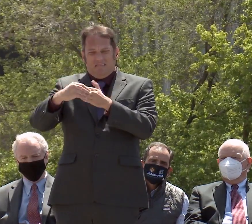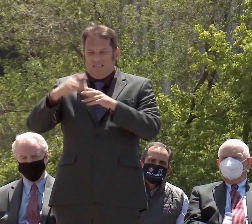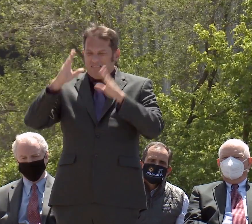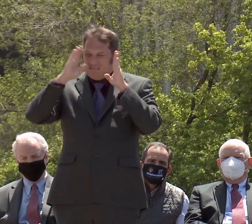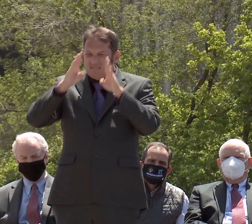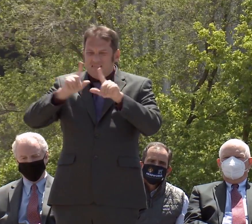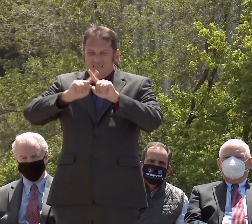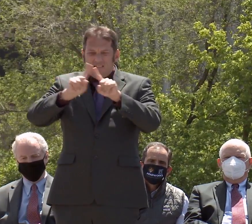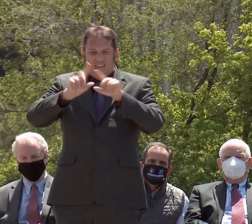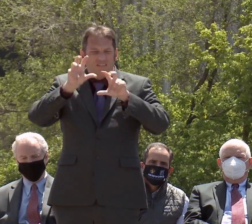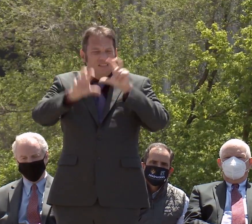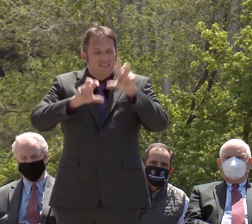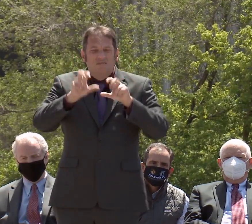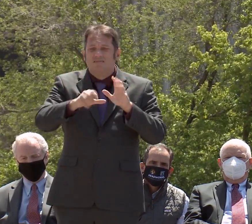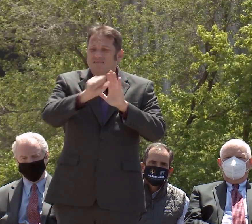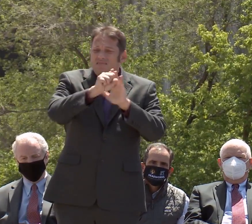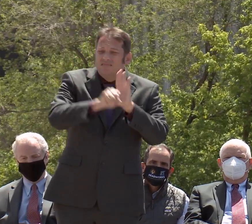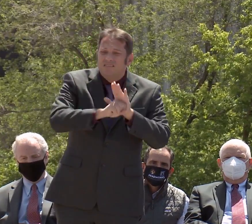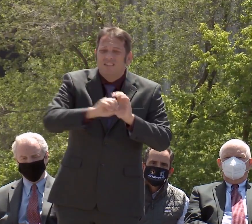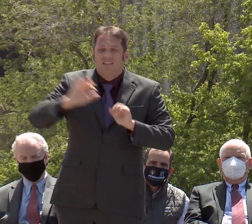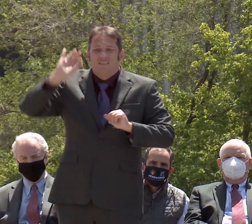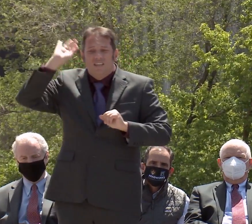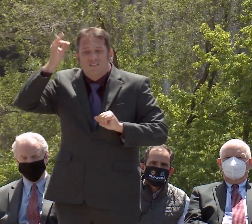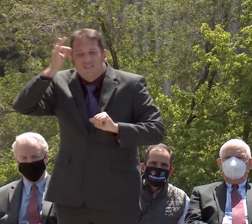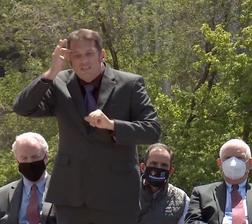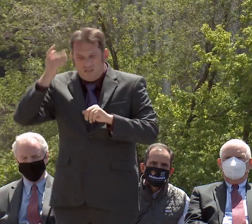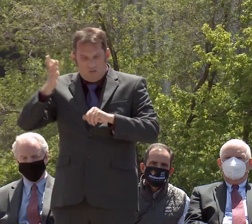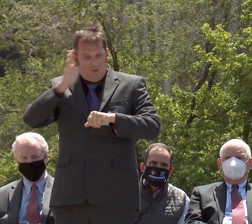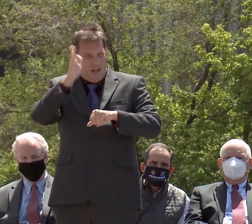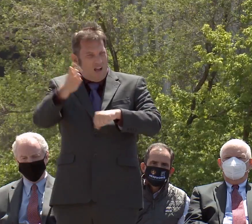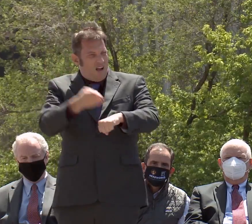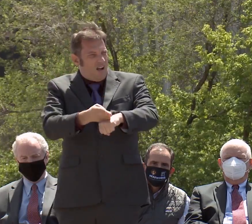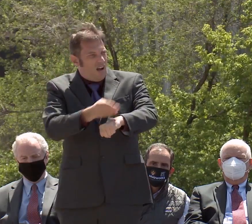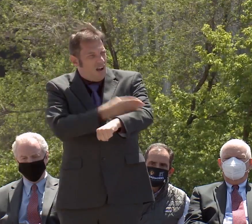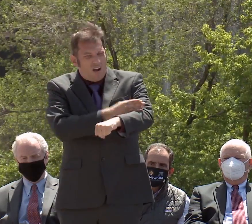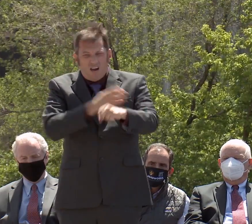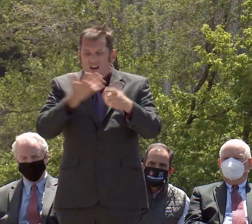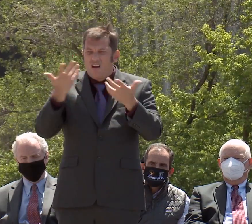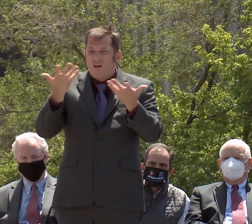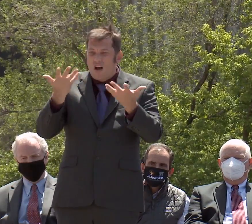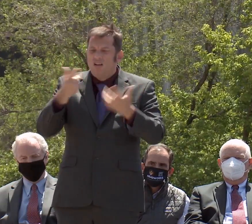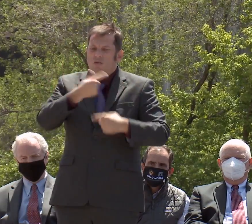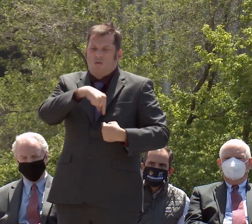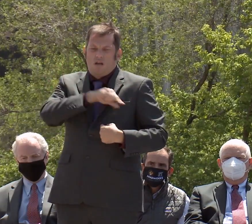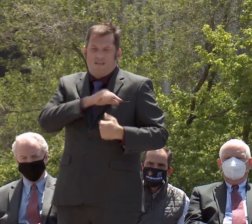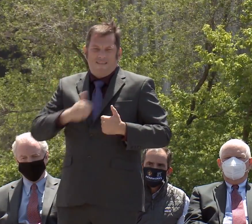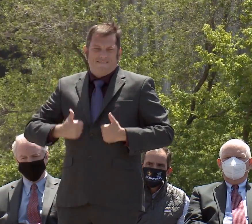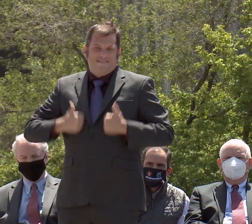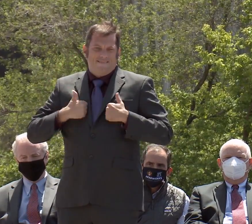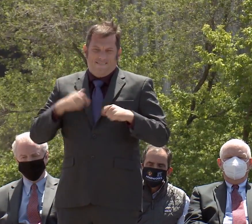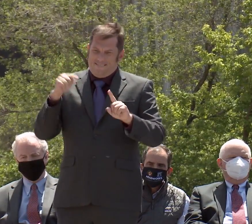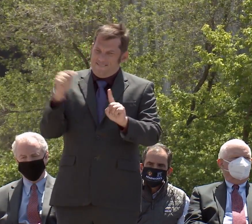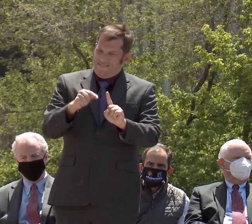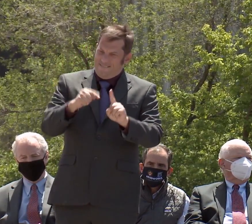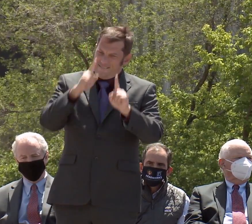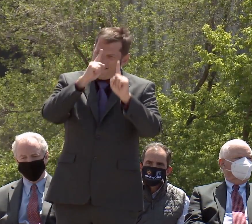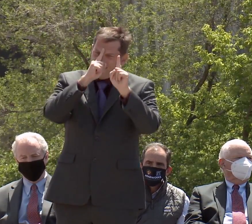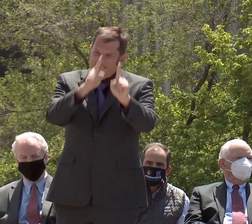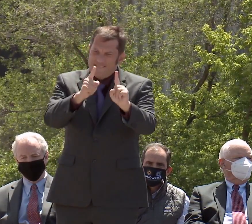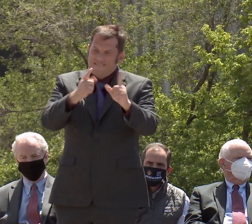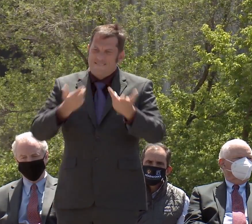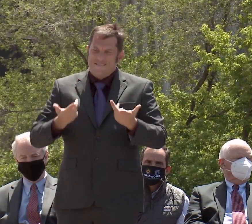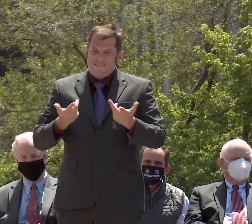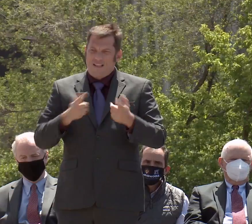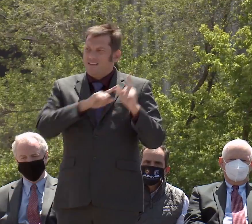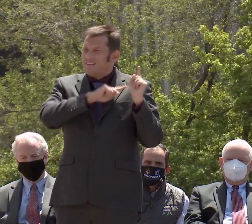that quality of life and the ability to work and live and visit the Baltimore region. And it'll